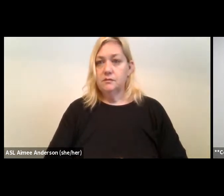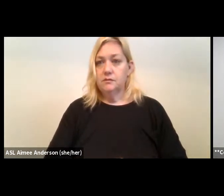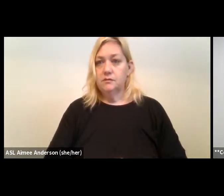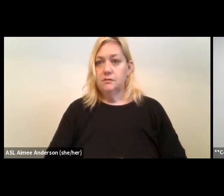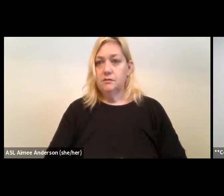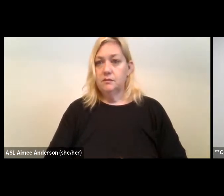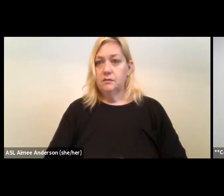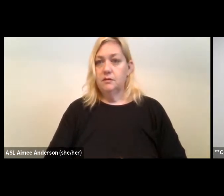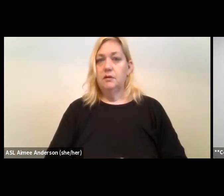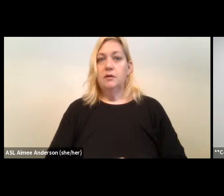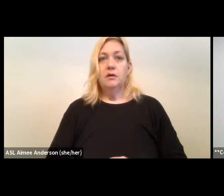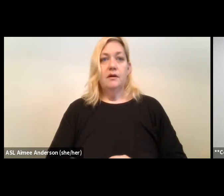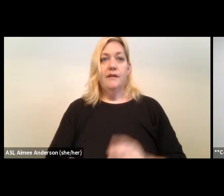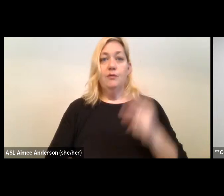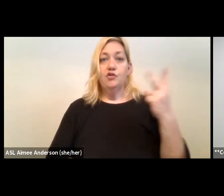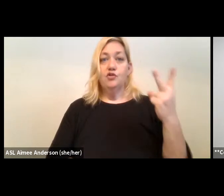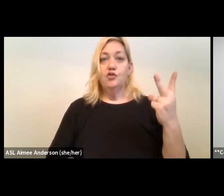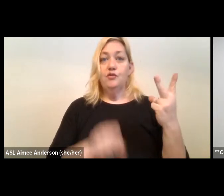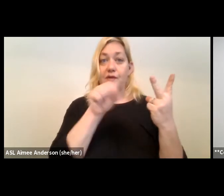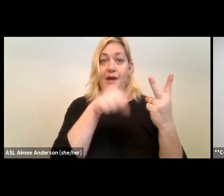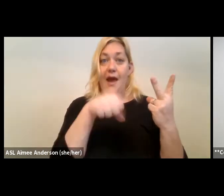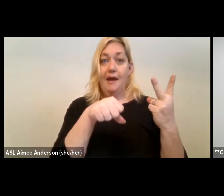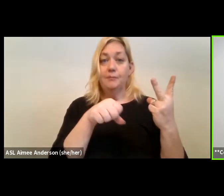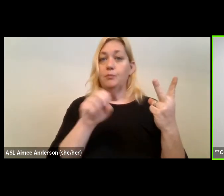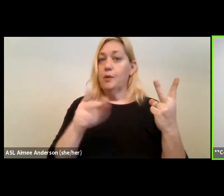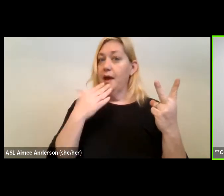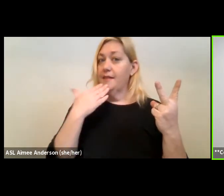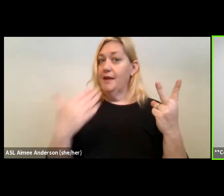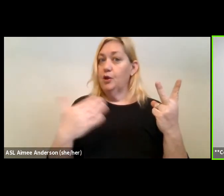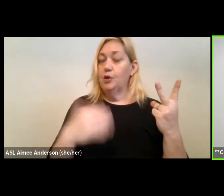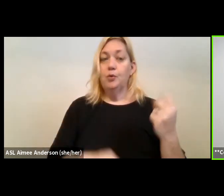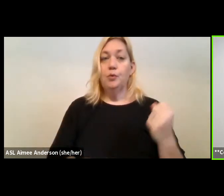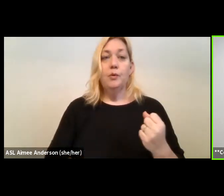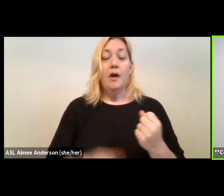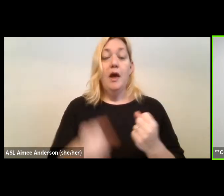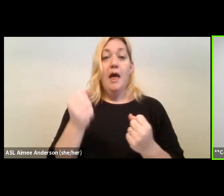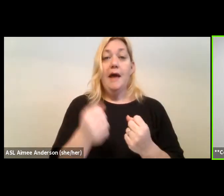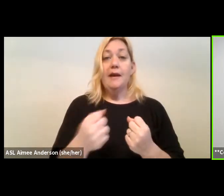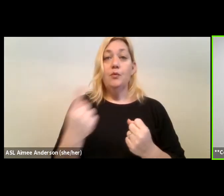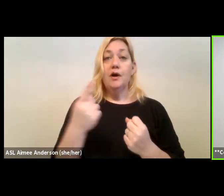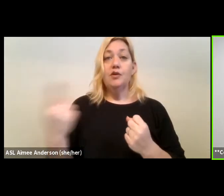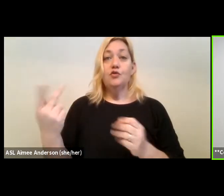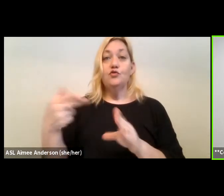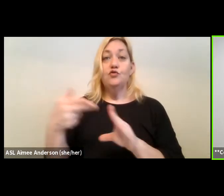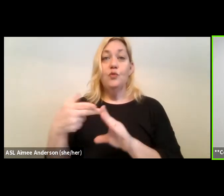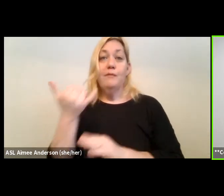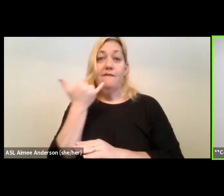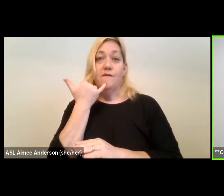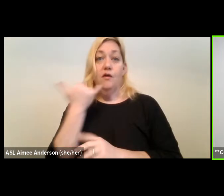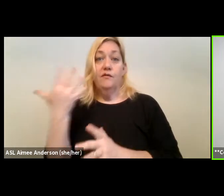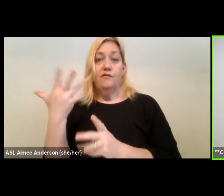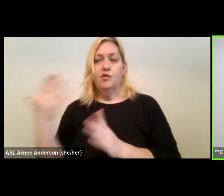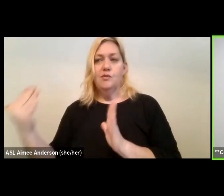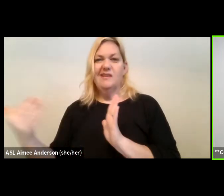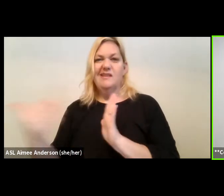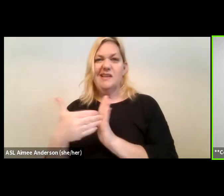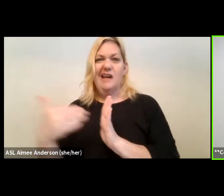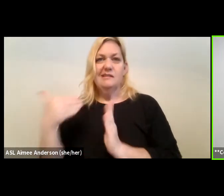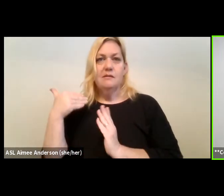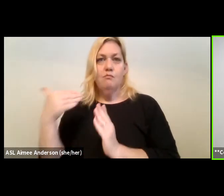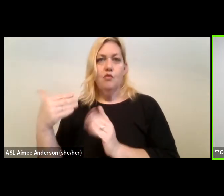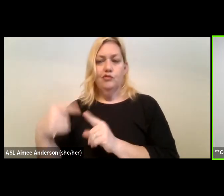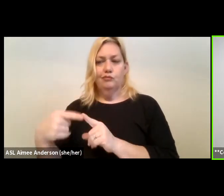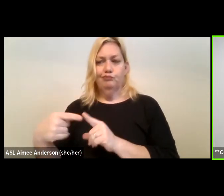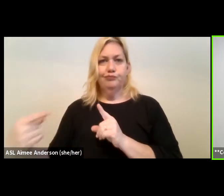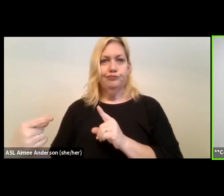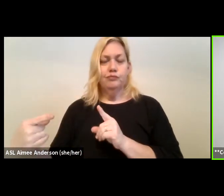And that was 2 for yay. Okay, thank you. And anyone who is joining by phone, if you're against the motion to close